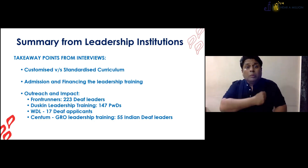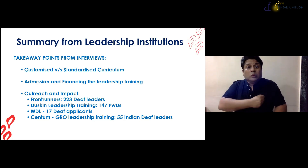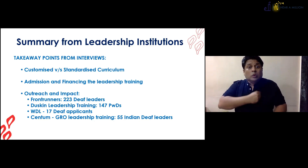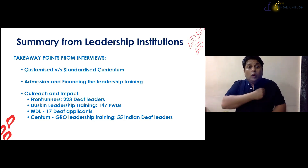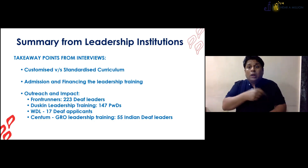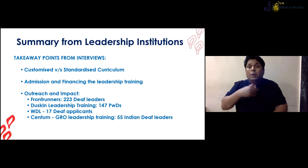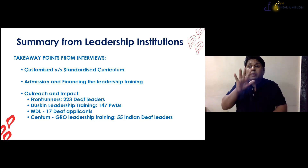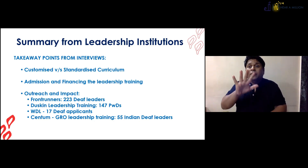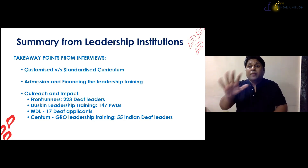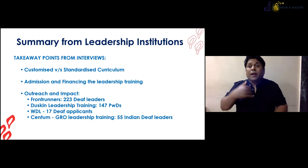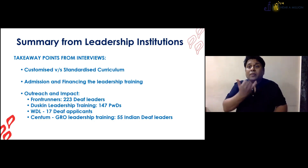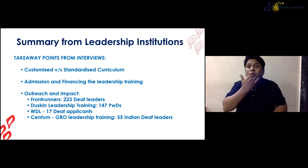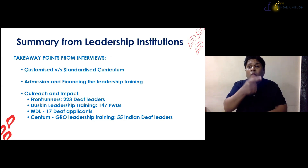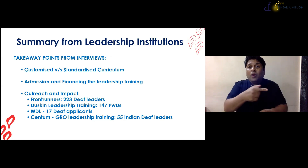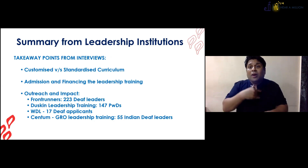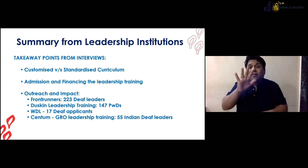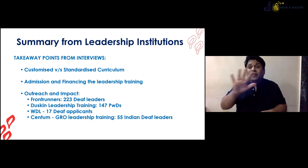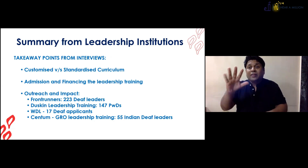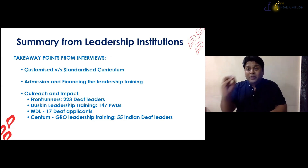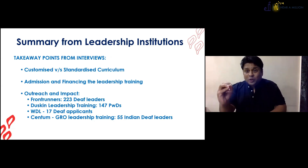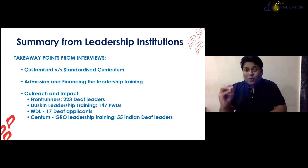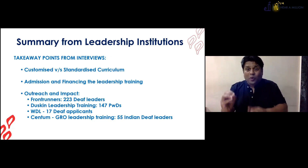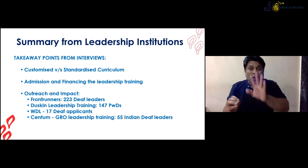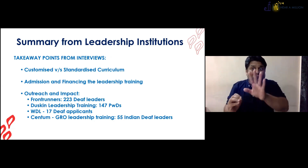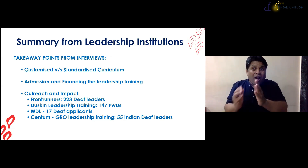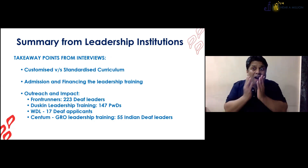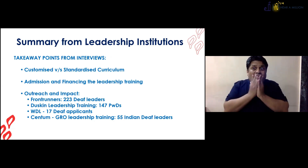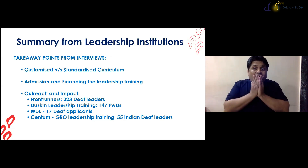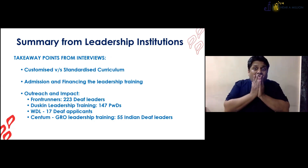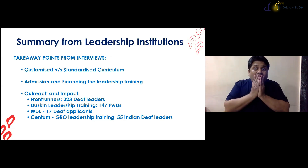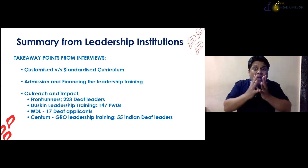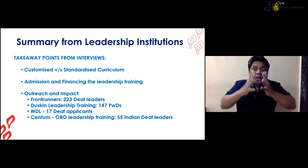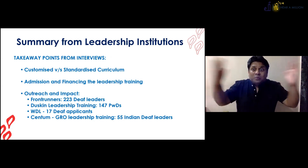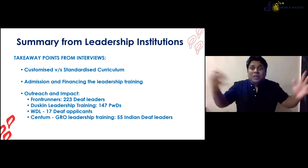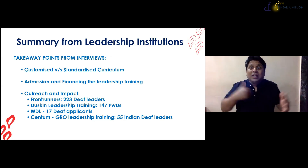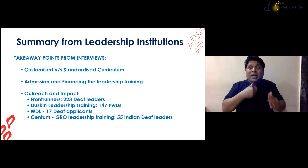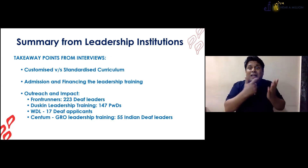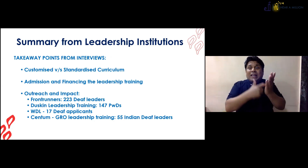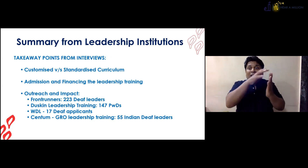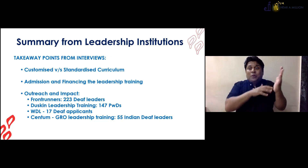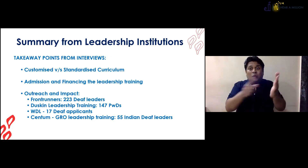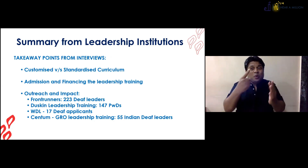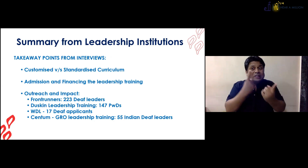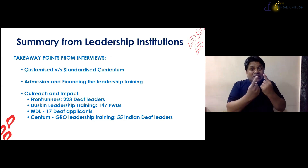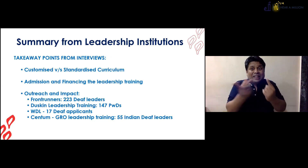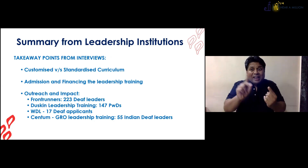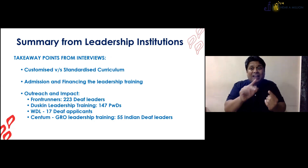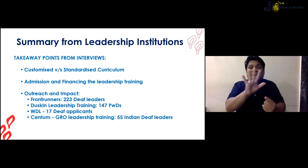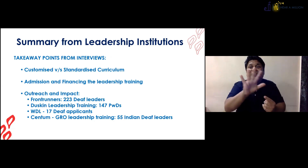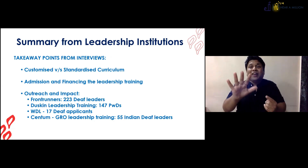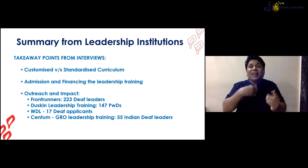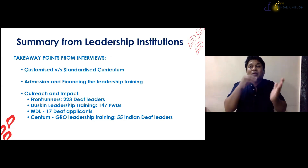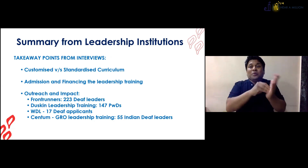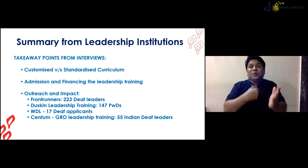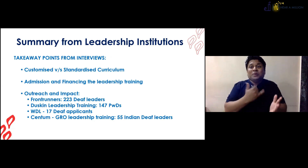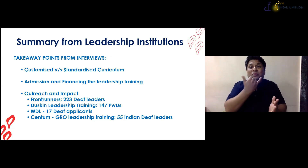550, sorry, I thought 55 people. No. 550 people. I saw